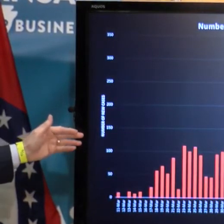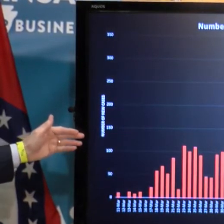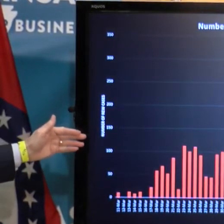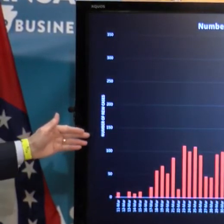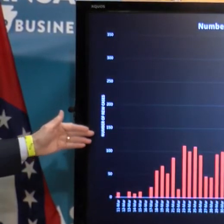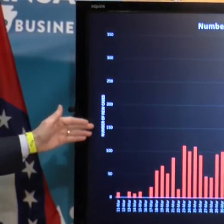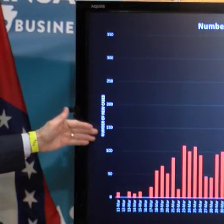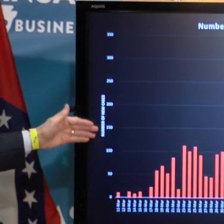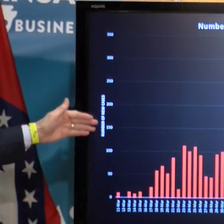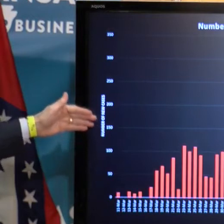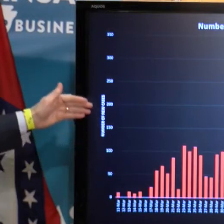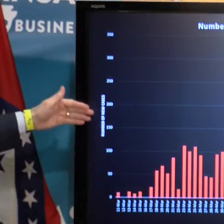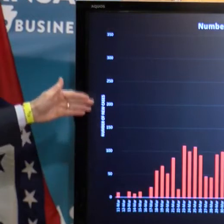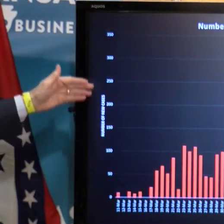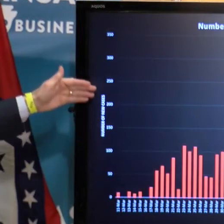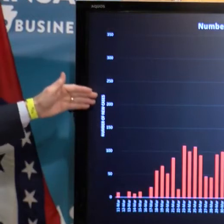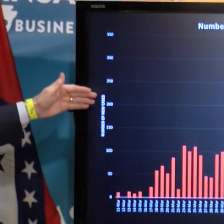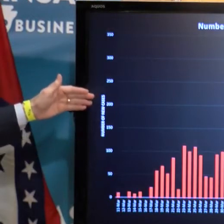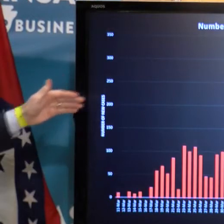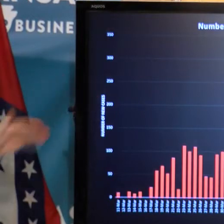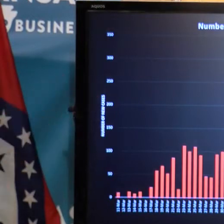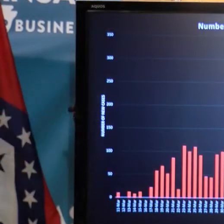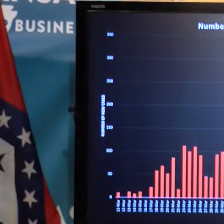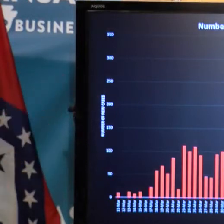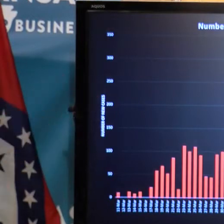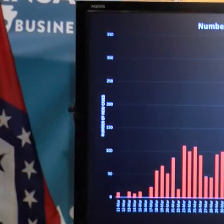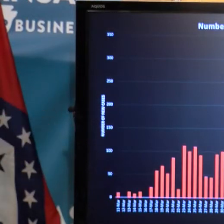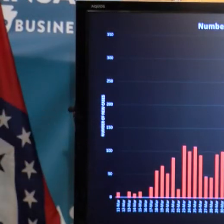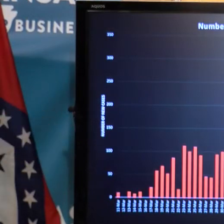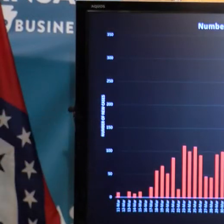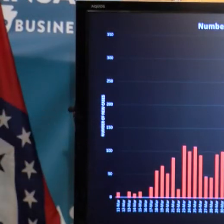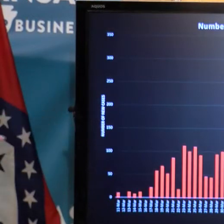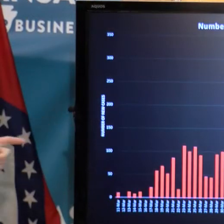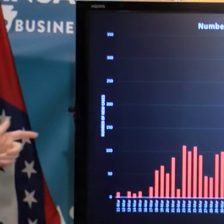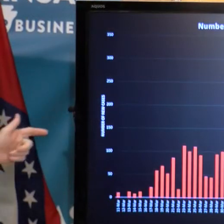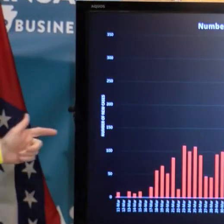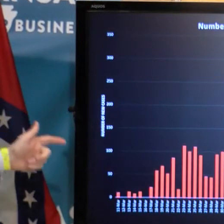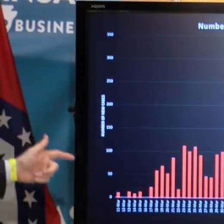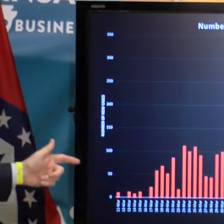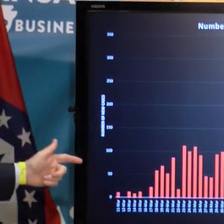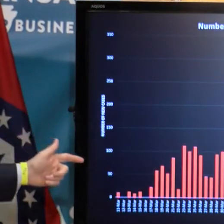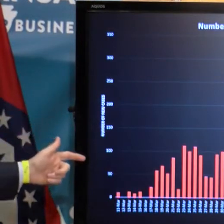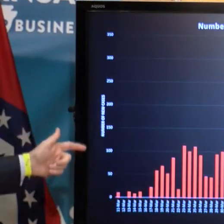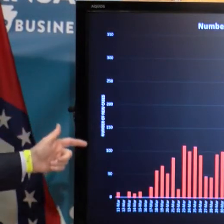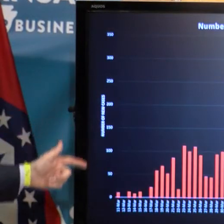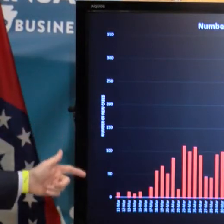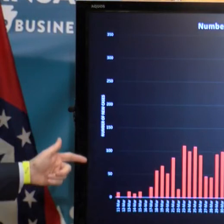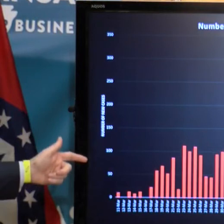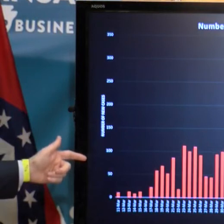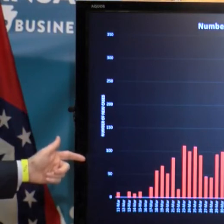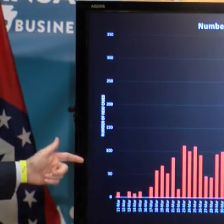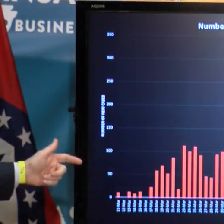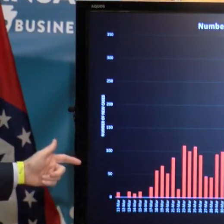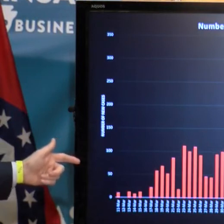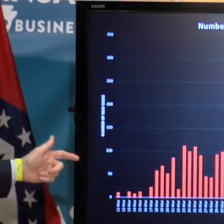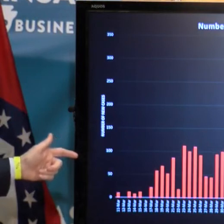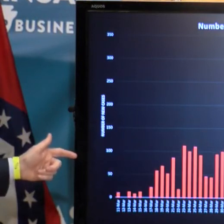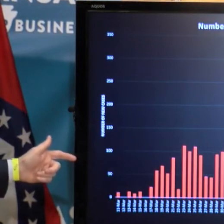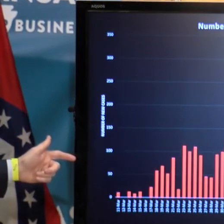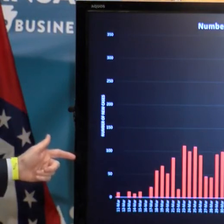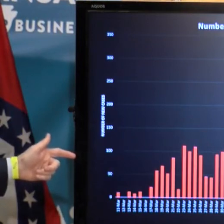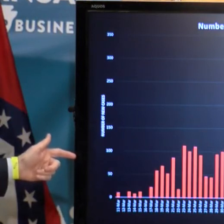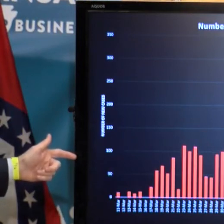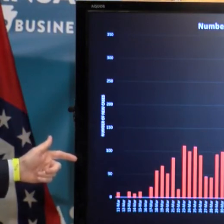worrisome is you have sequential days that continue to go up. This is worrisome because of those number